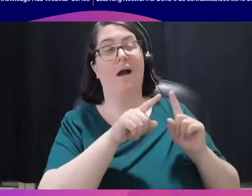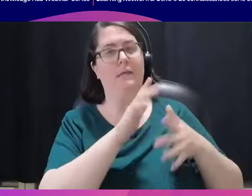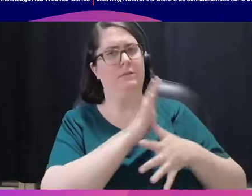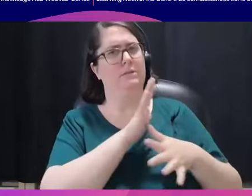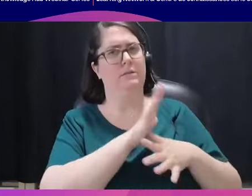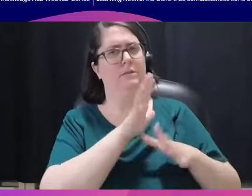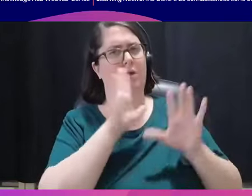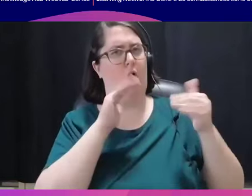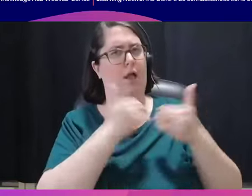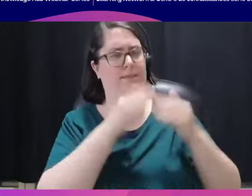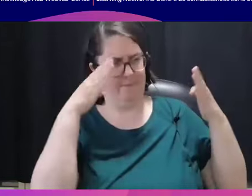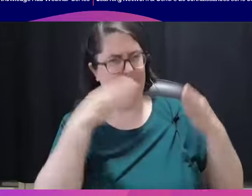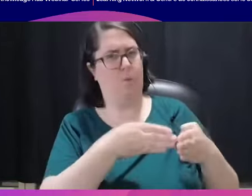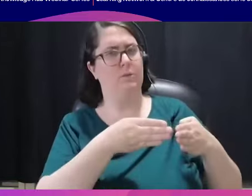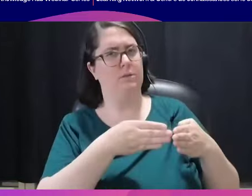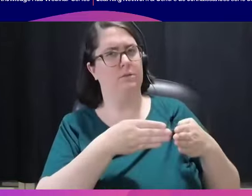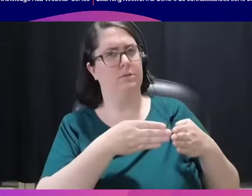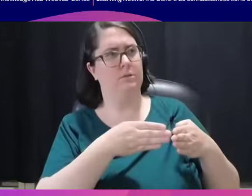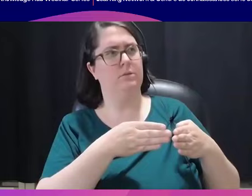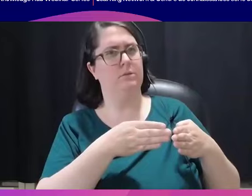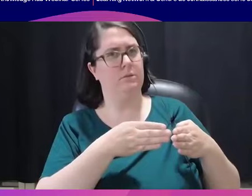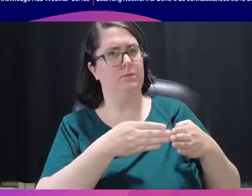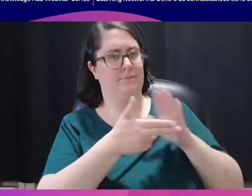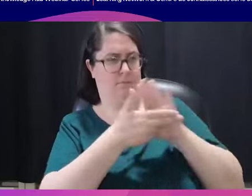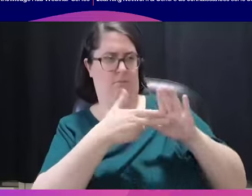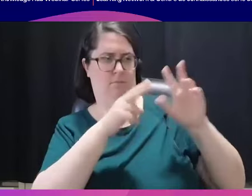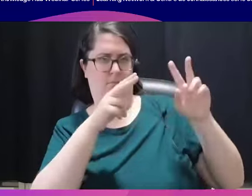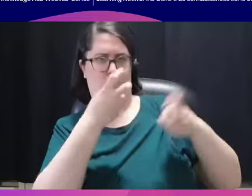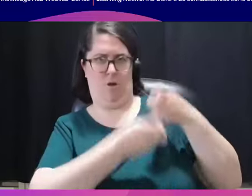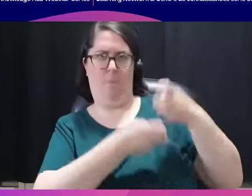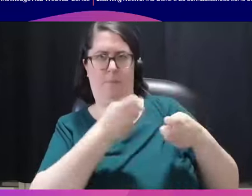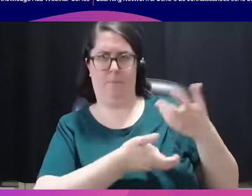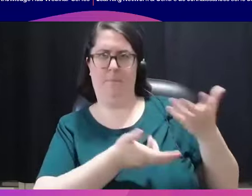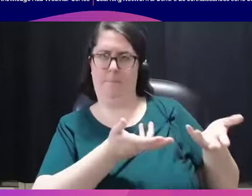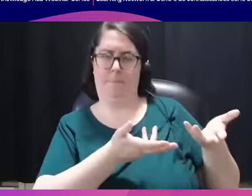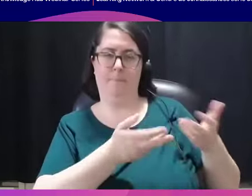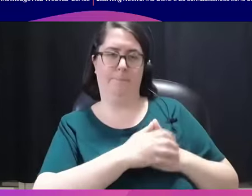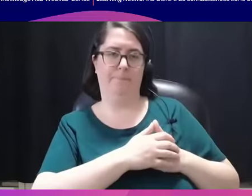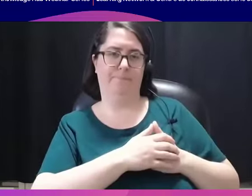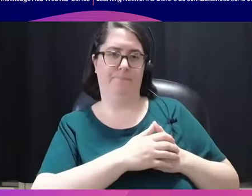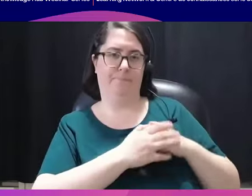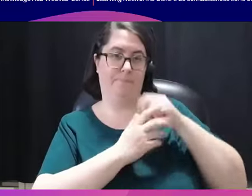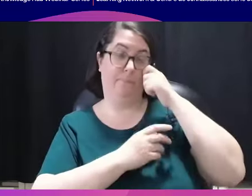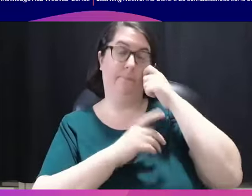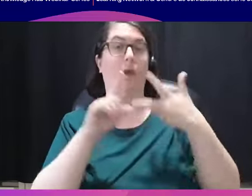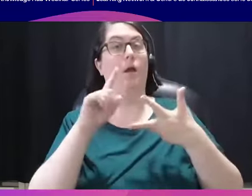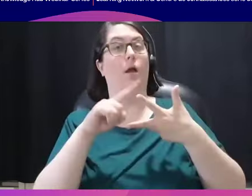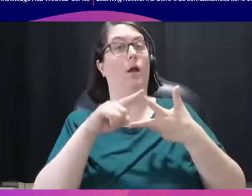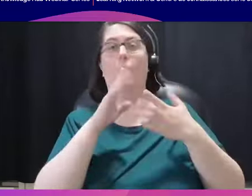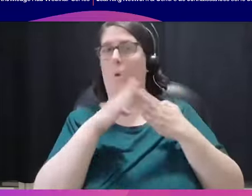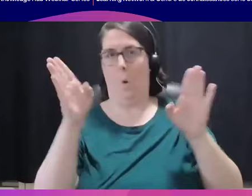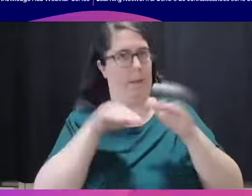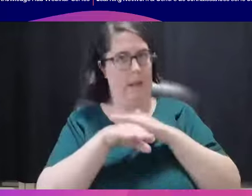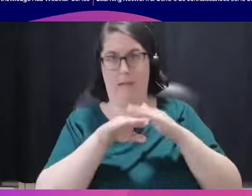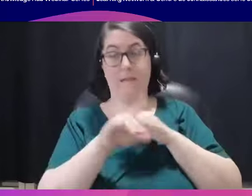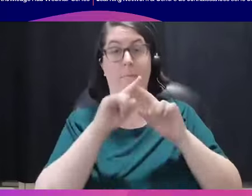is focused on, and that is incredibly stigmatizing and problematic. This article is not open access, but please,